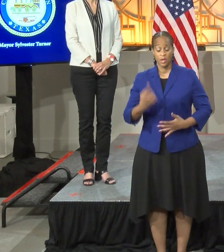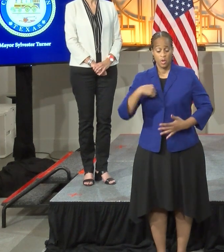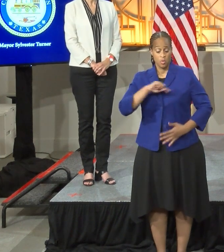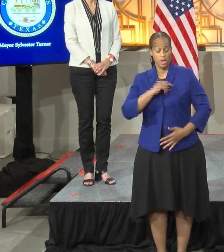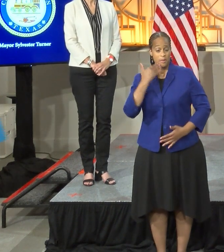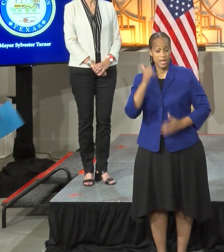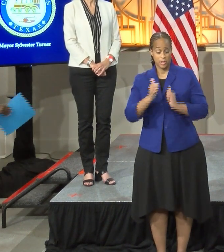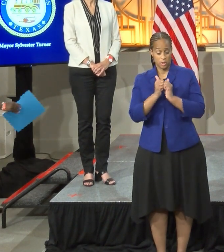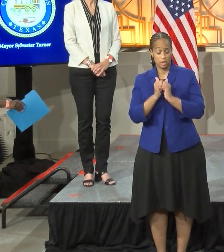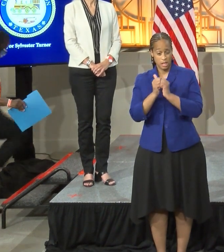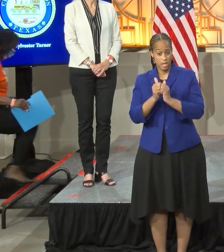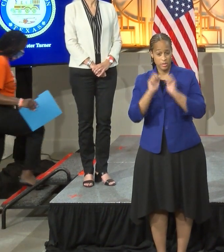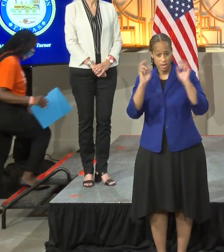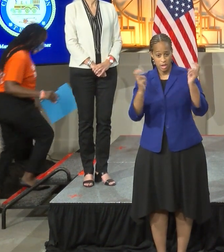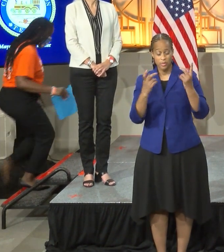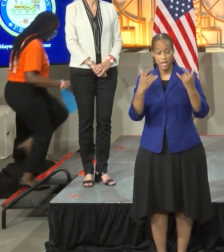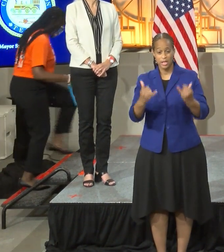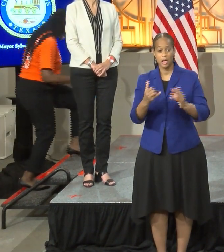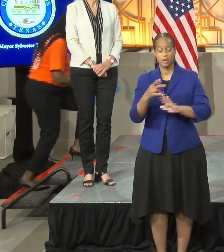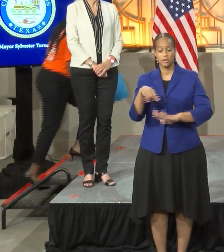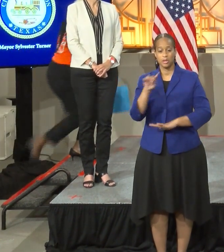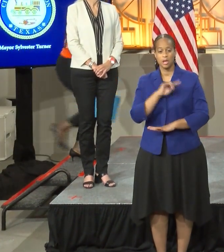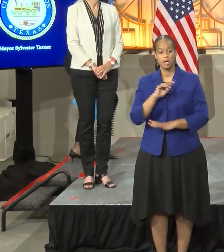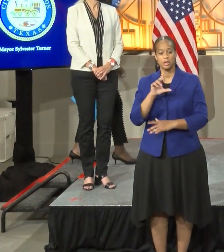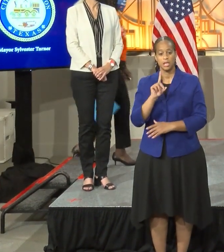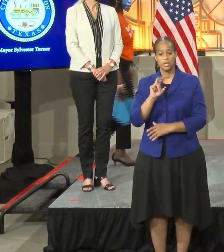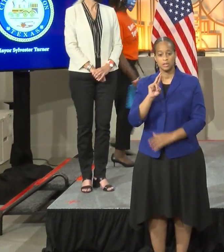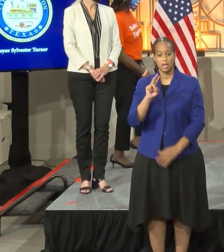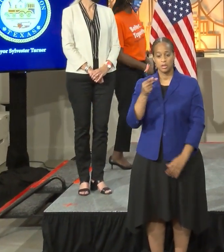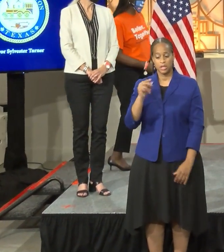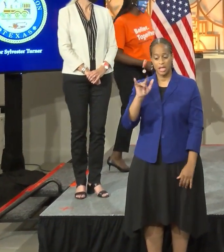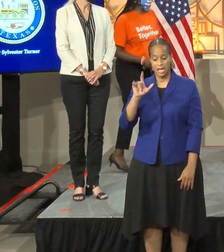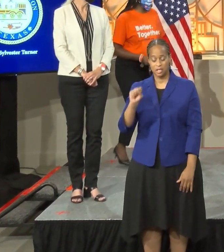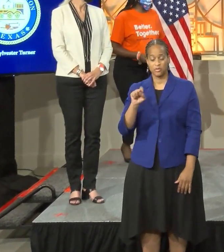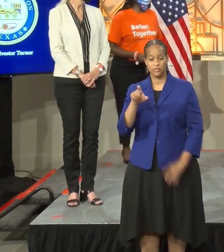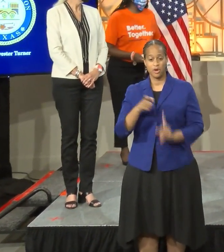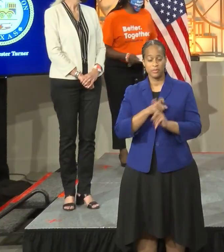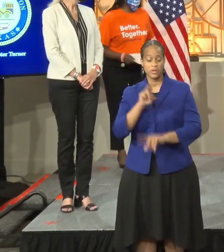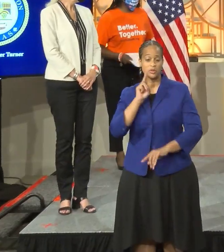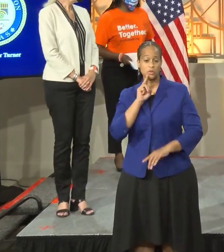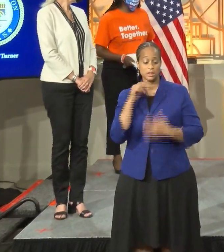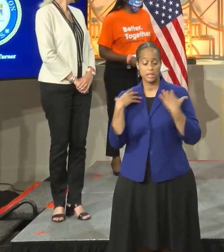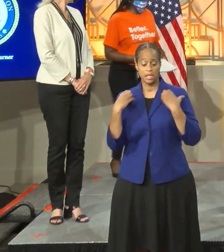together, and at this point in time, let me call on Dr. Faith Foreman-Hays from the Houston Health Department.